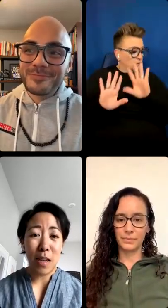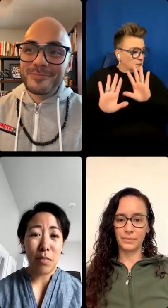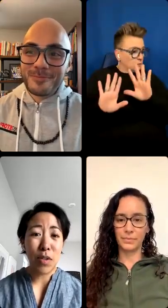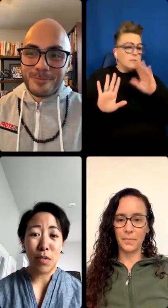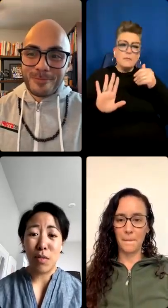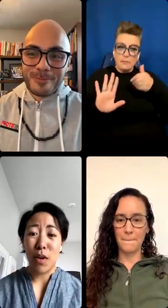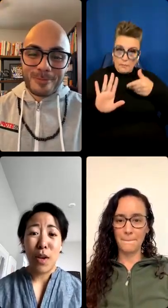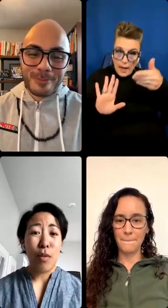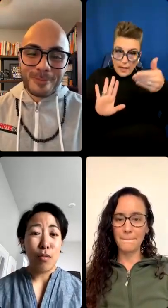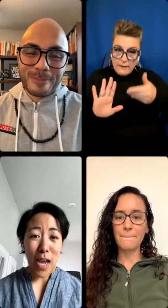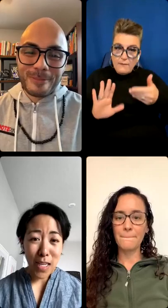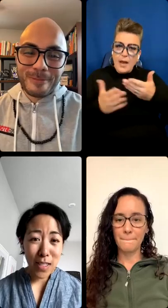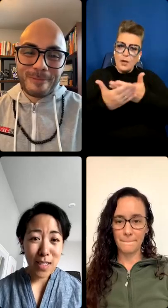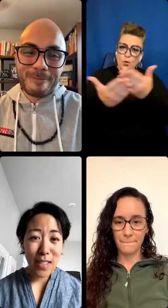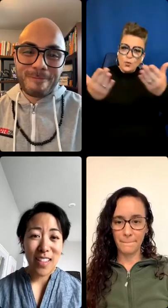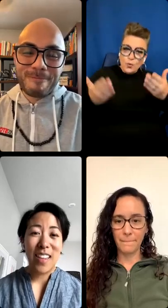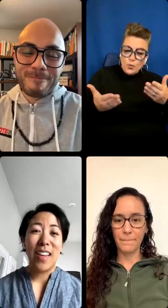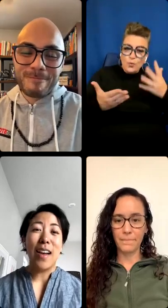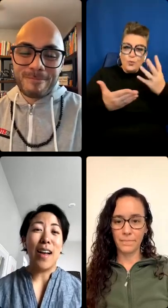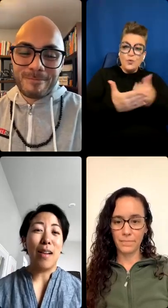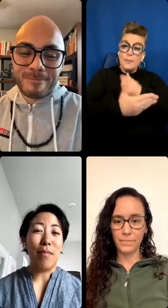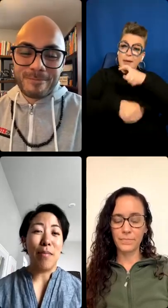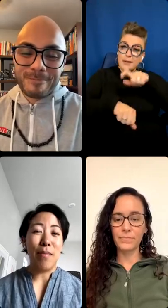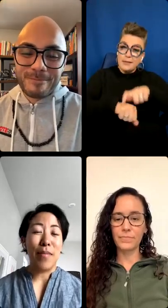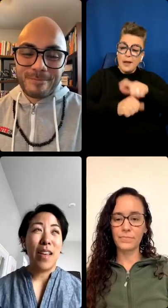make time to rest,